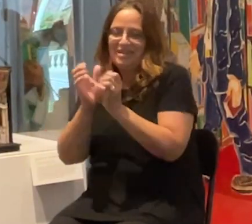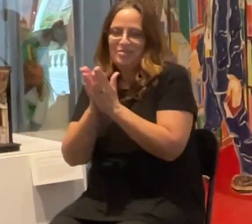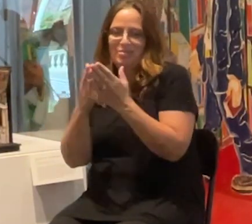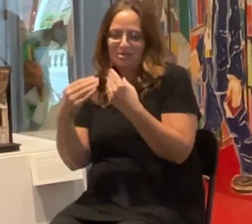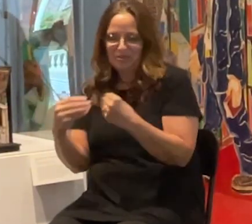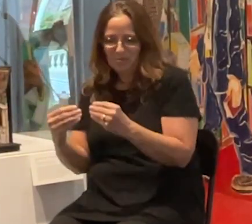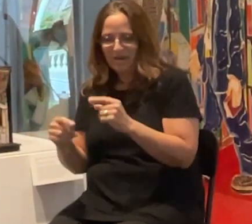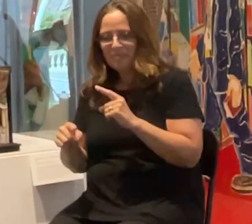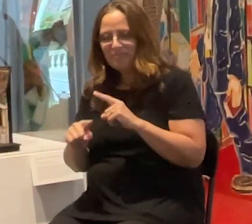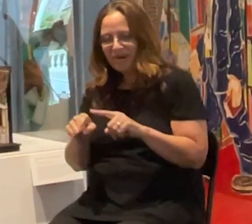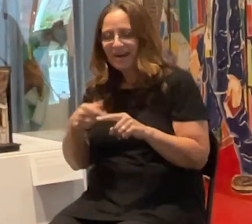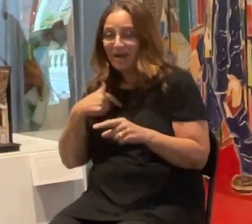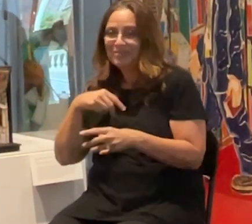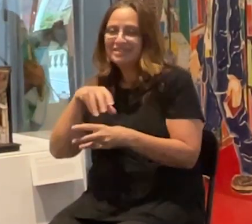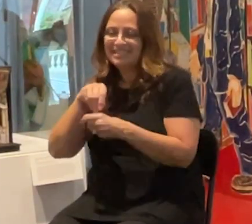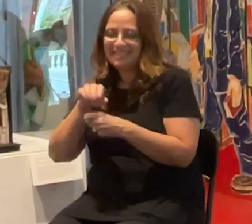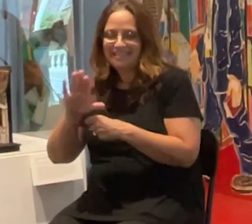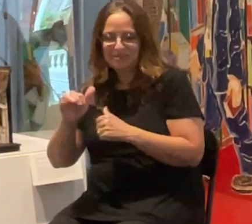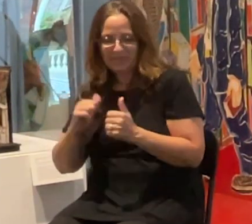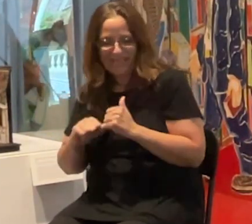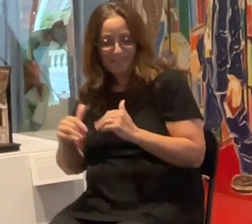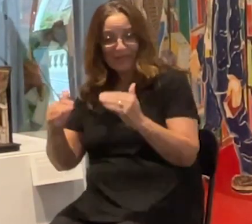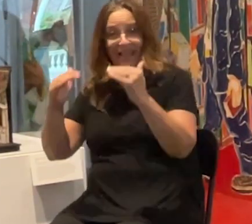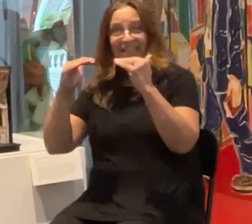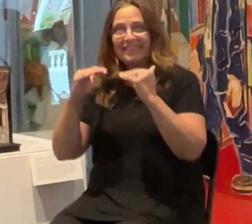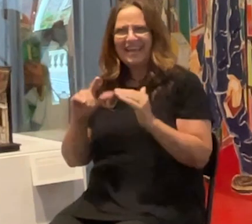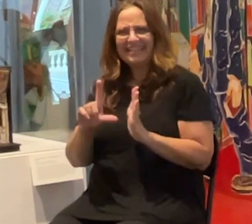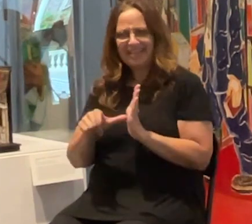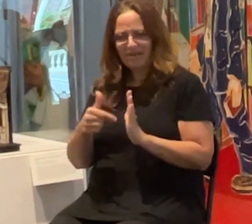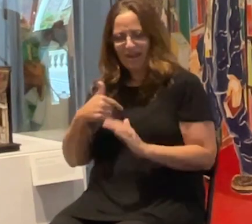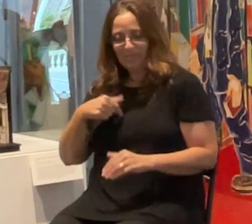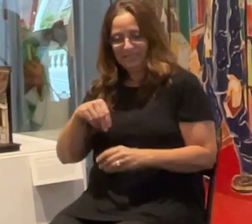then when I was in high school,